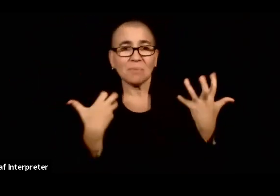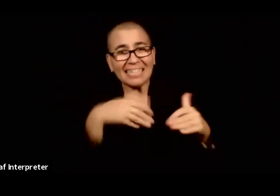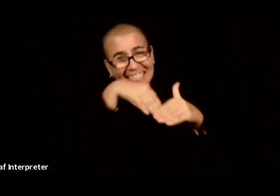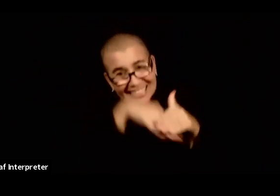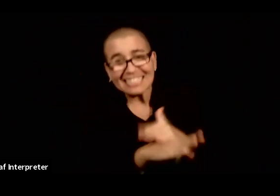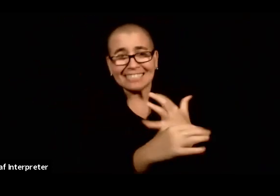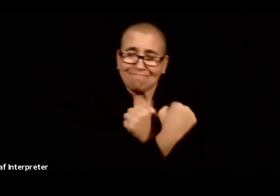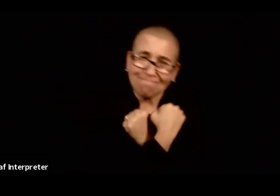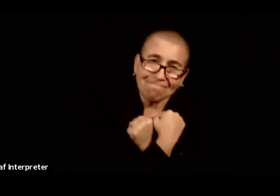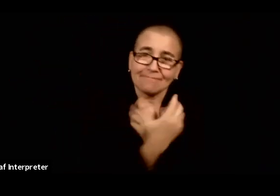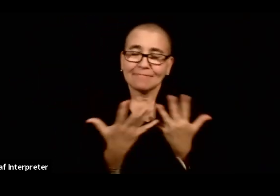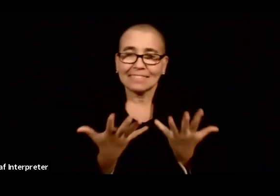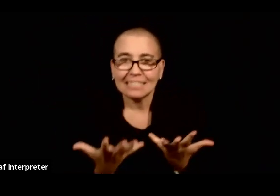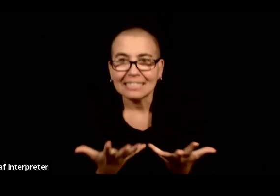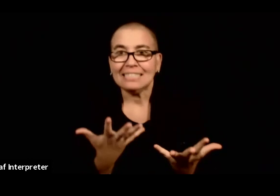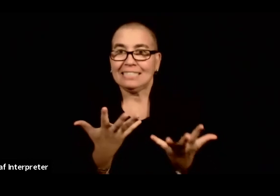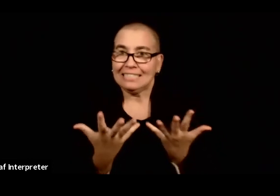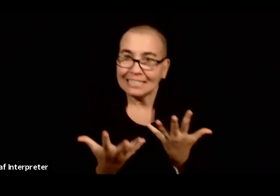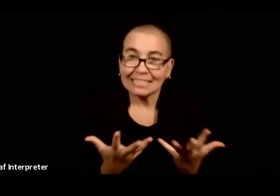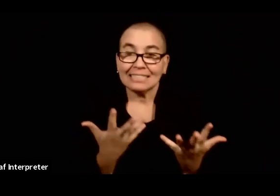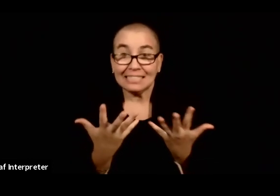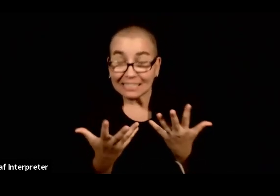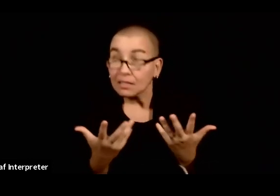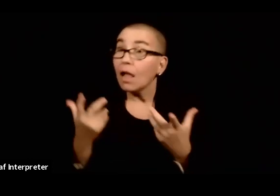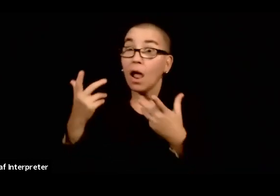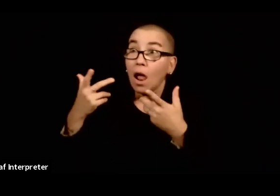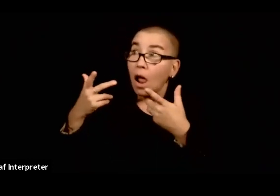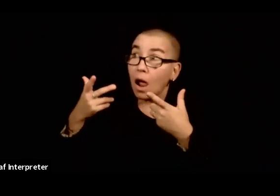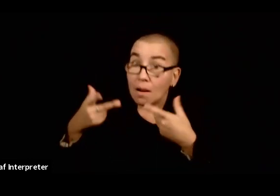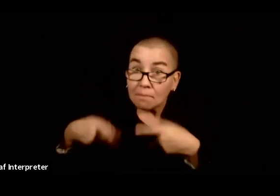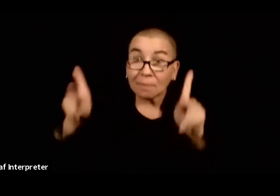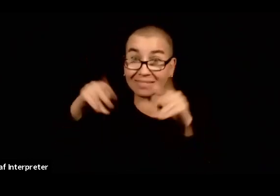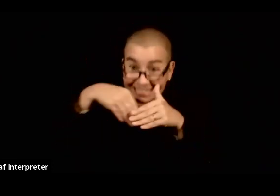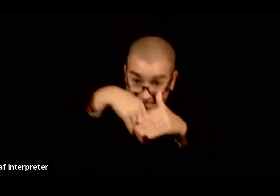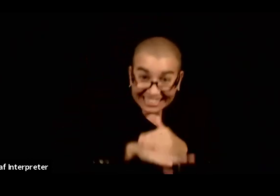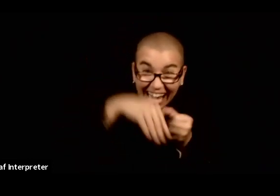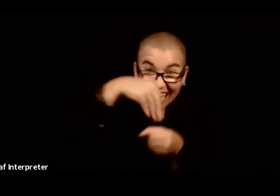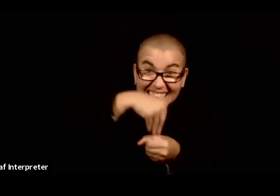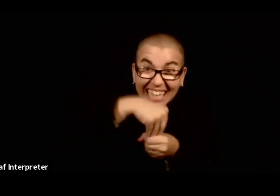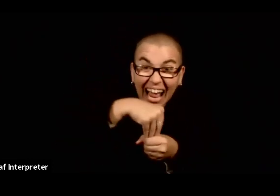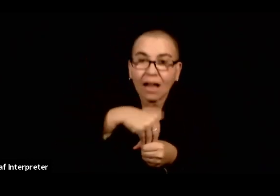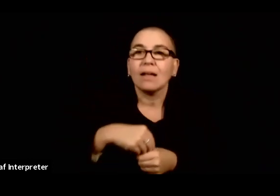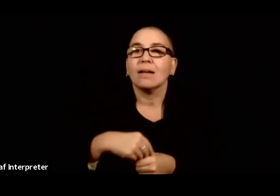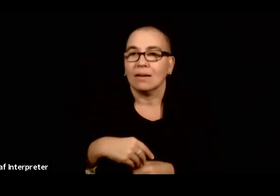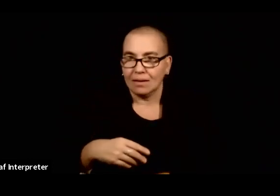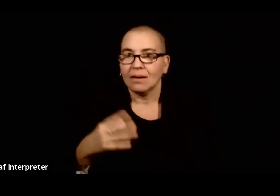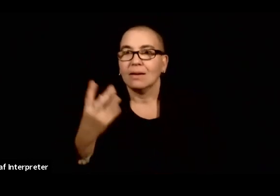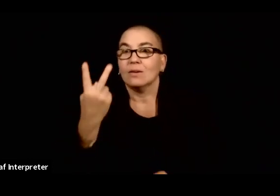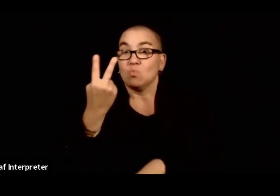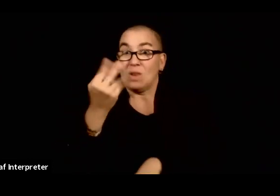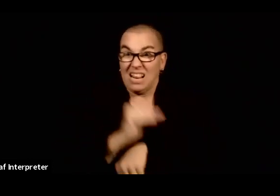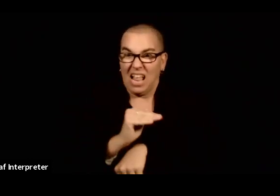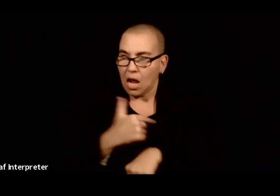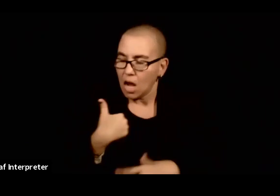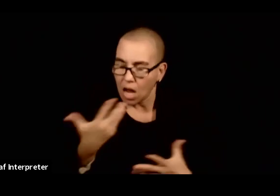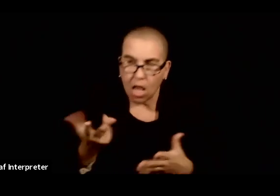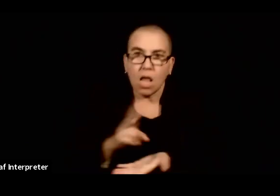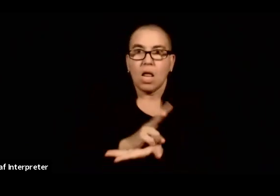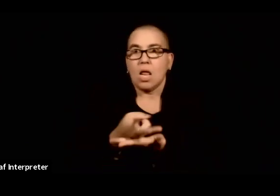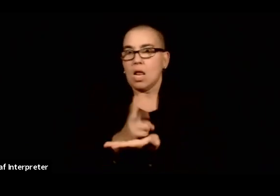allowed inside visits. I didn't sleep for 2 nights. I was consumed with anxiety and anger at the